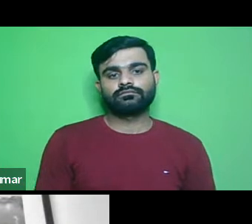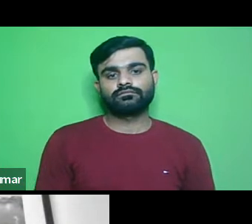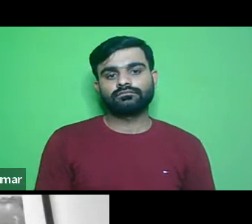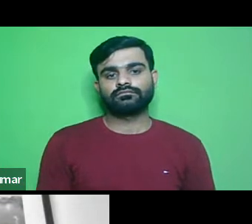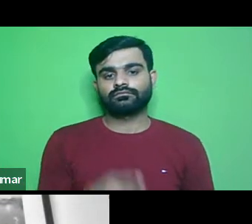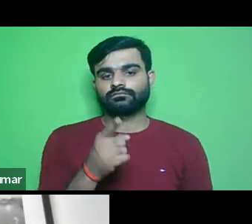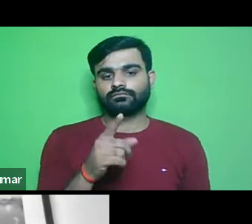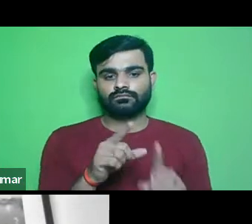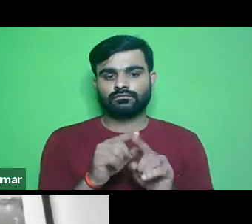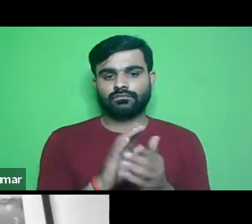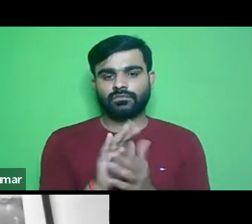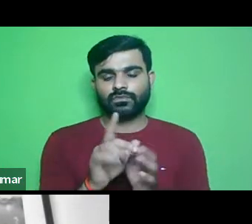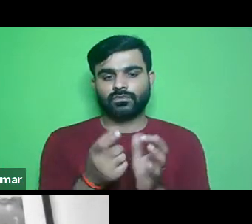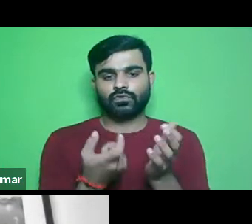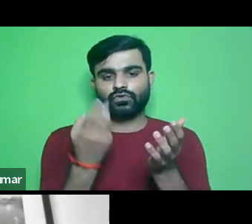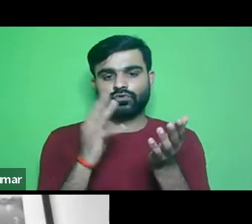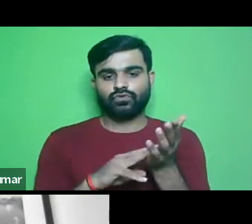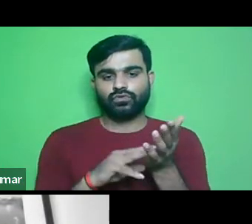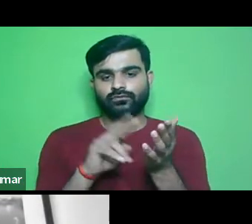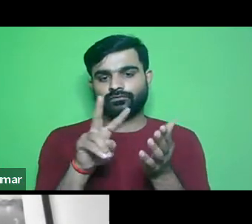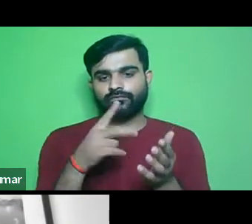Dhruv, anything to add?